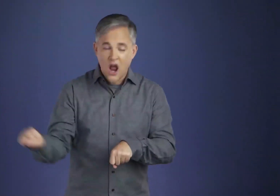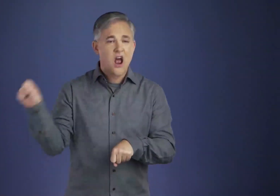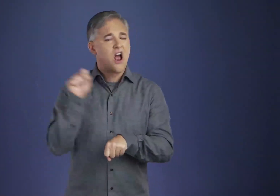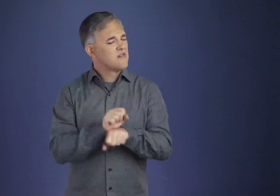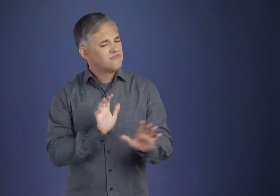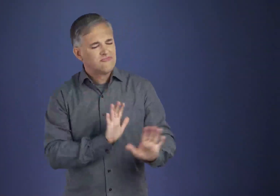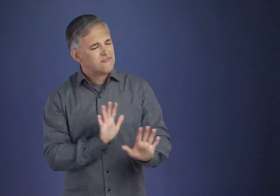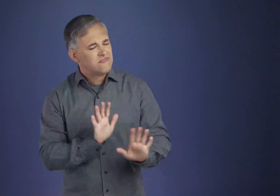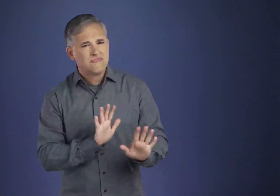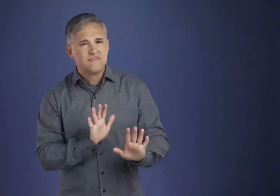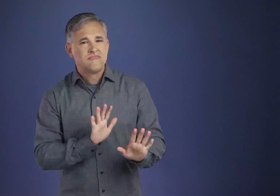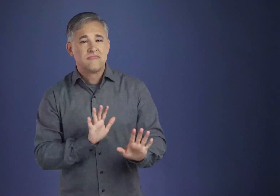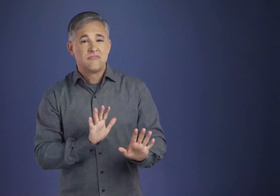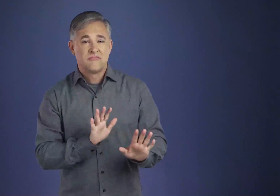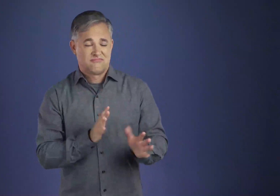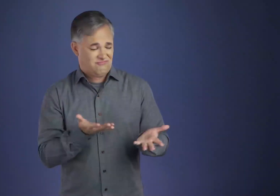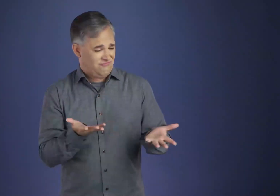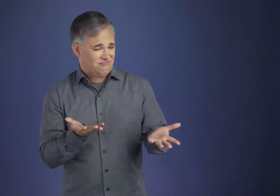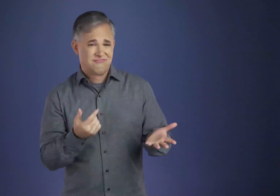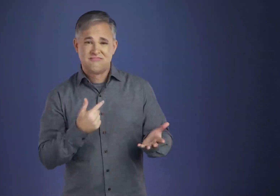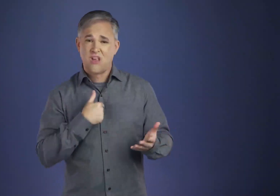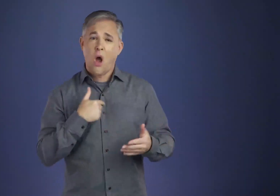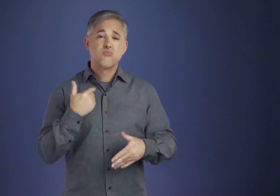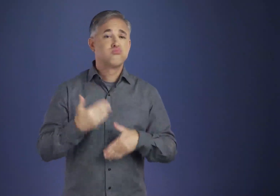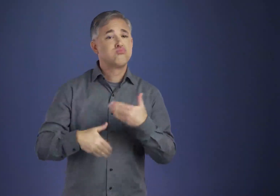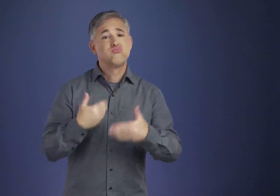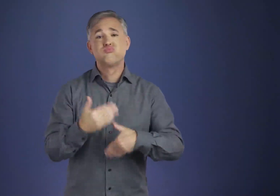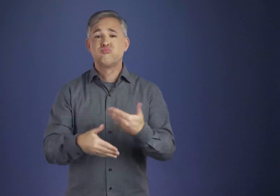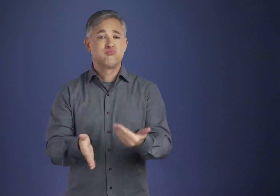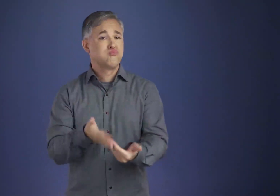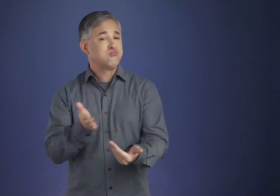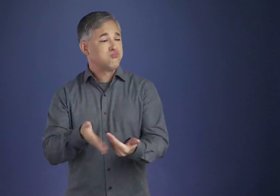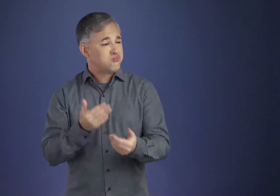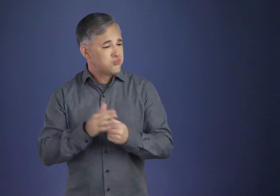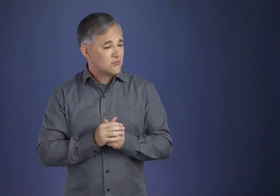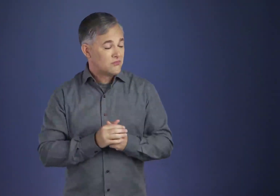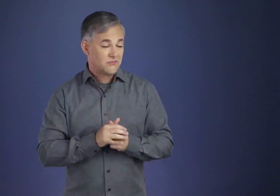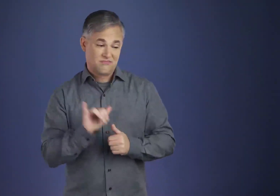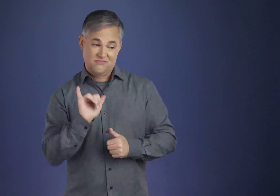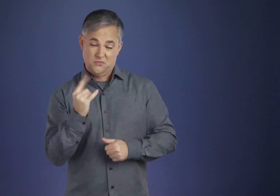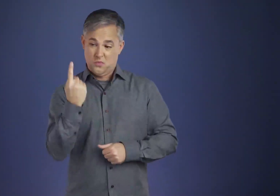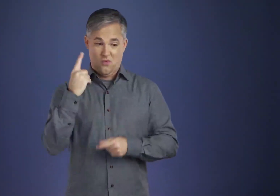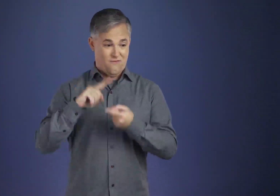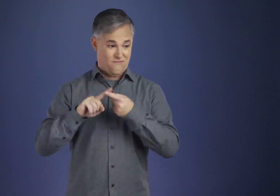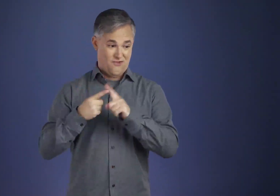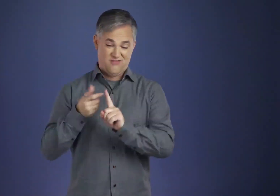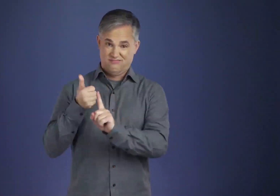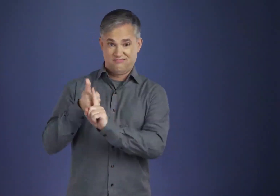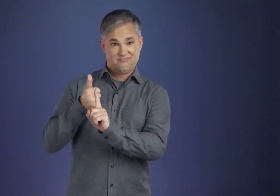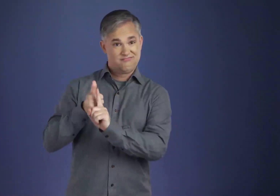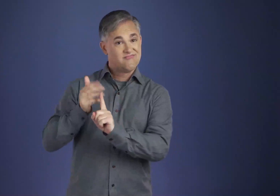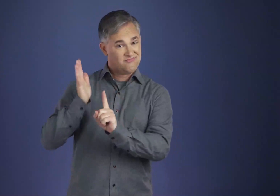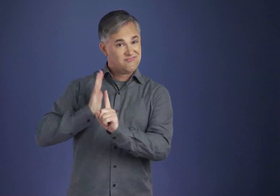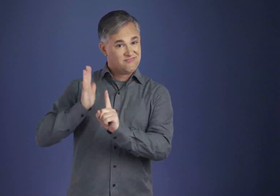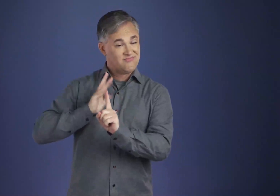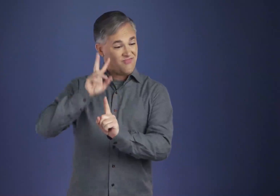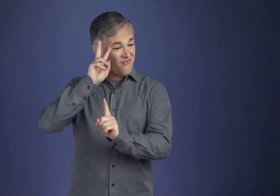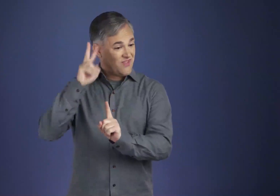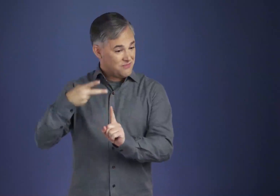The hoop you have to jump through is a lot wider than you think. At least I've found it so. So did a friend of mine who was a